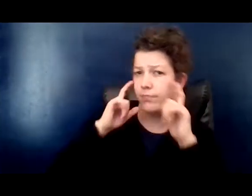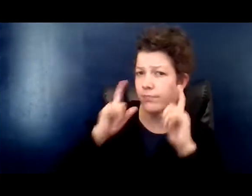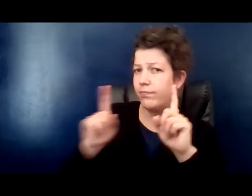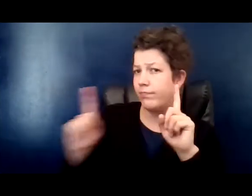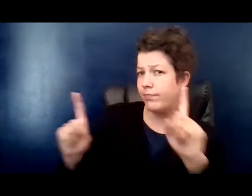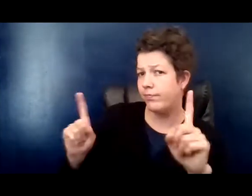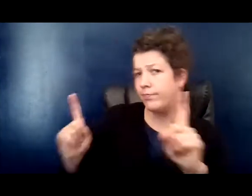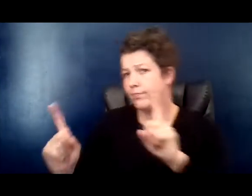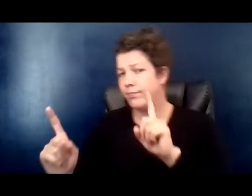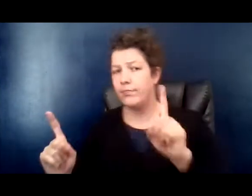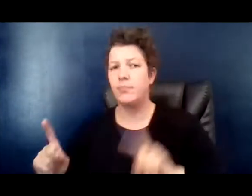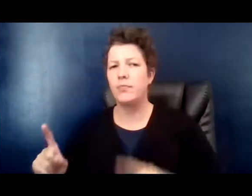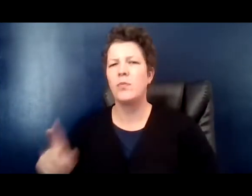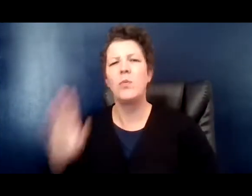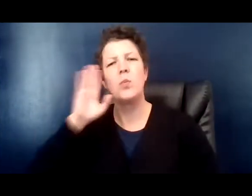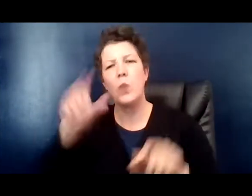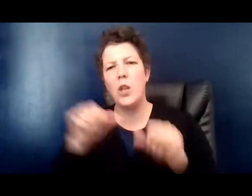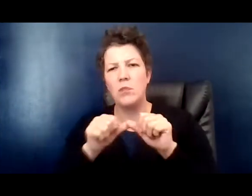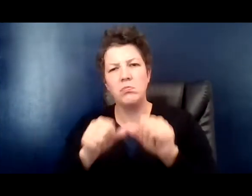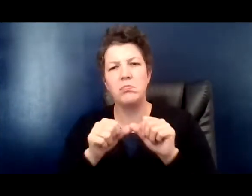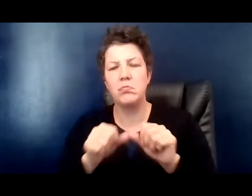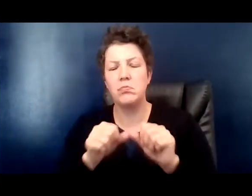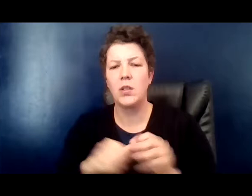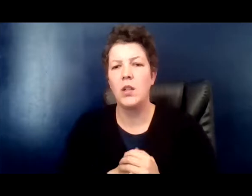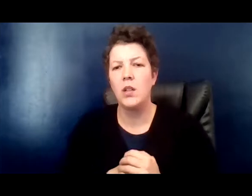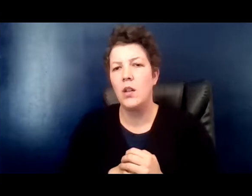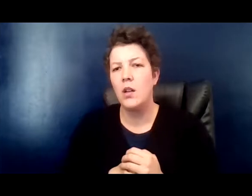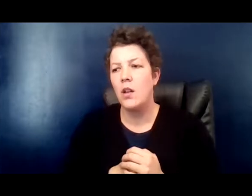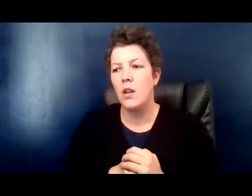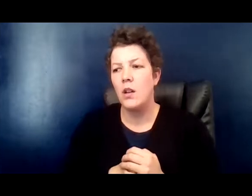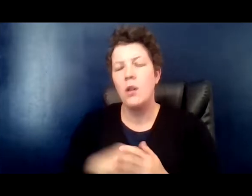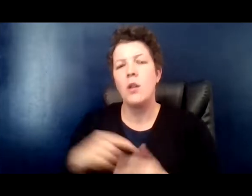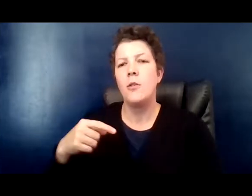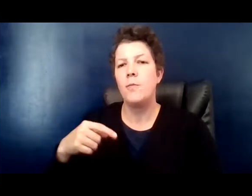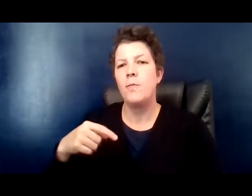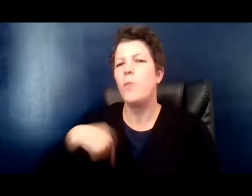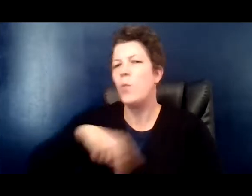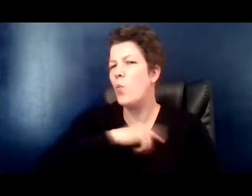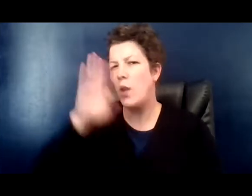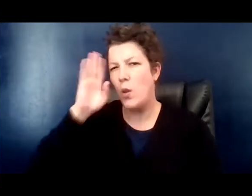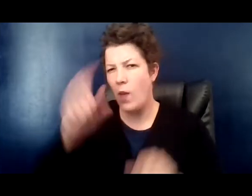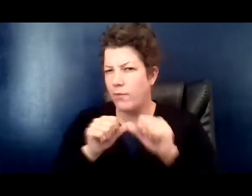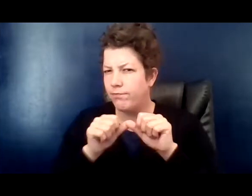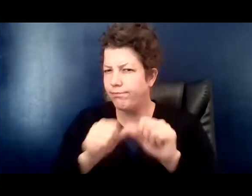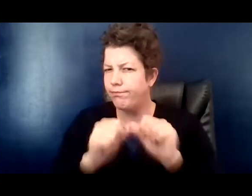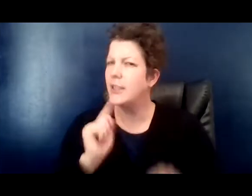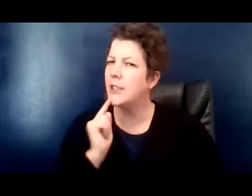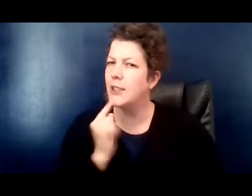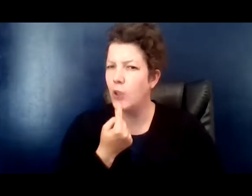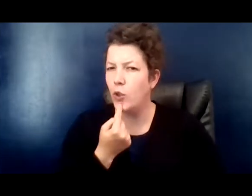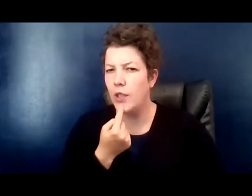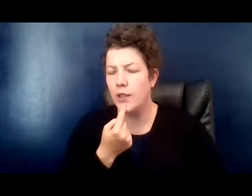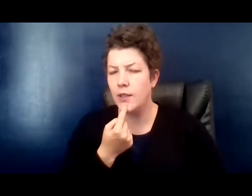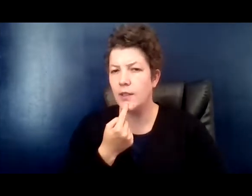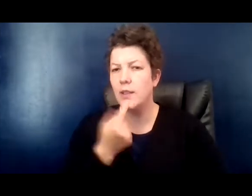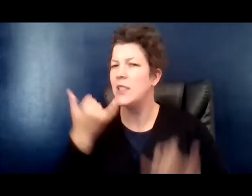lot of confidence in this community. No one wants to be part of the problem. Everybody knows the seriousness of this COVID-19 virus.